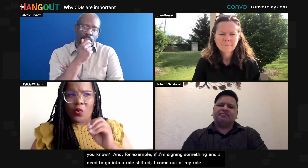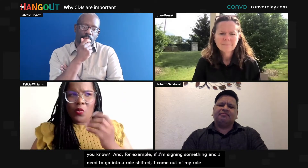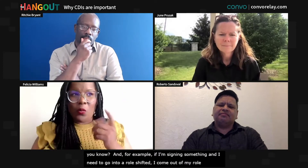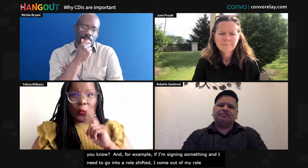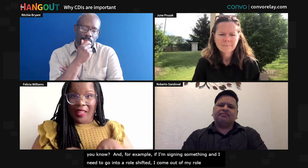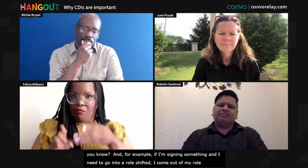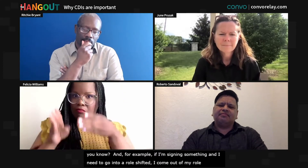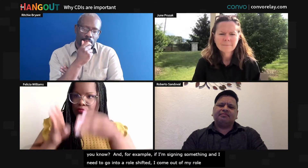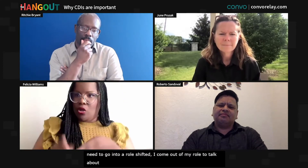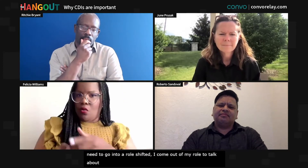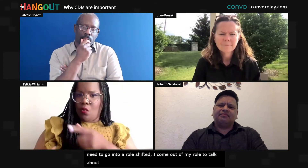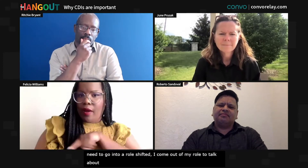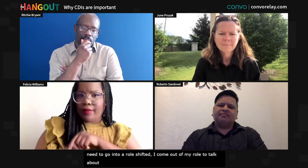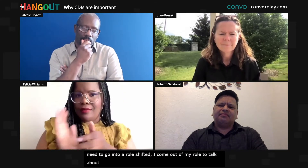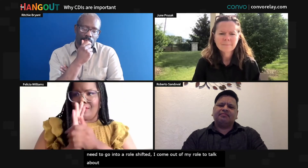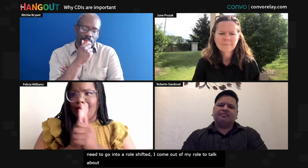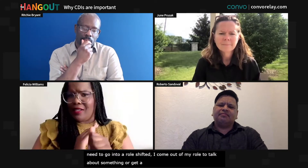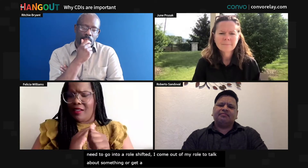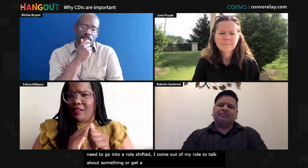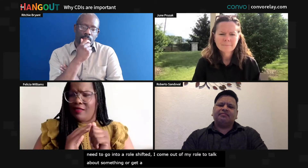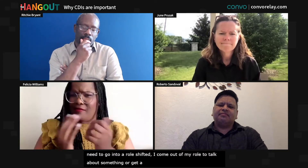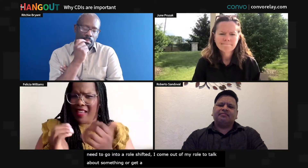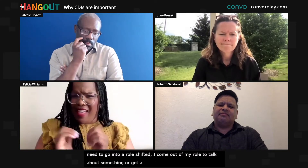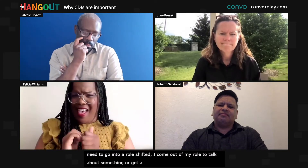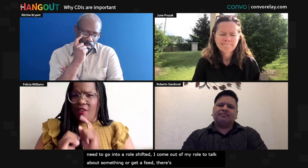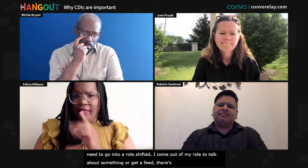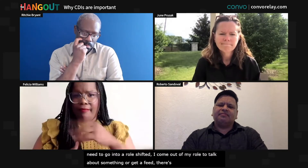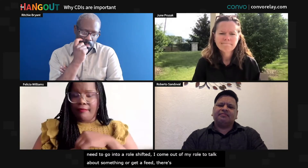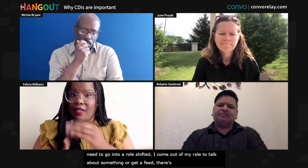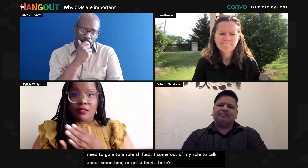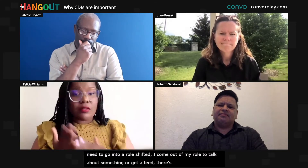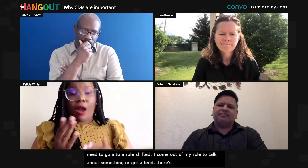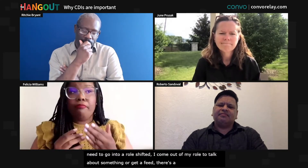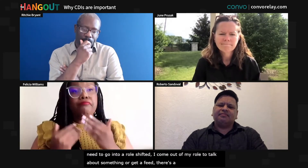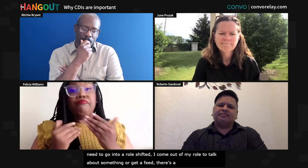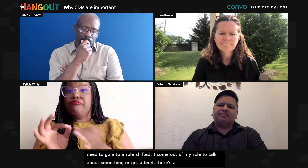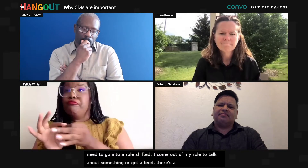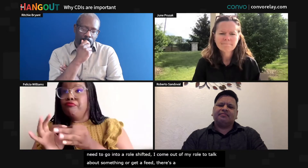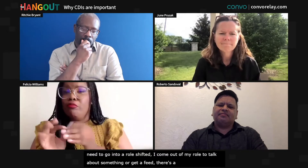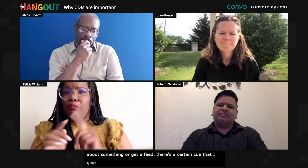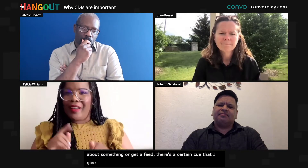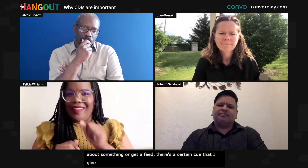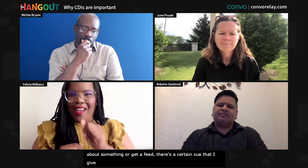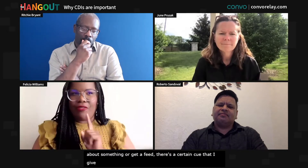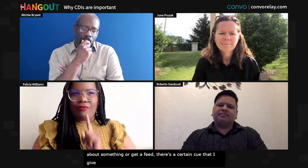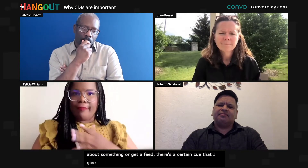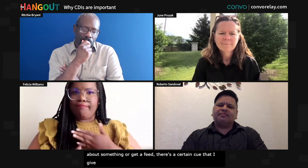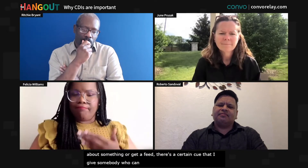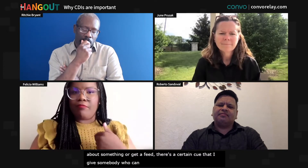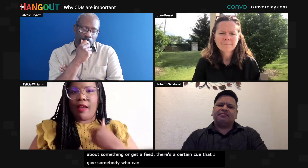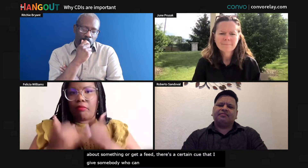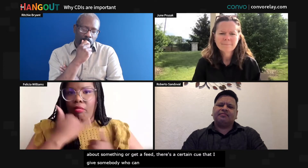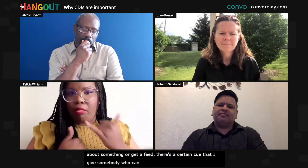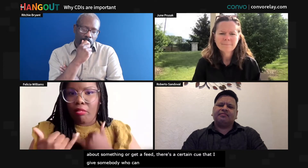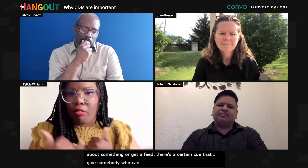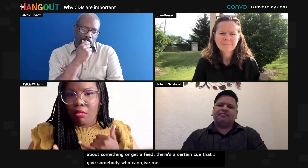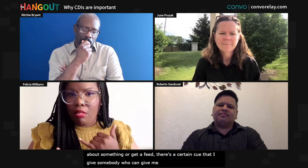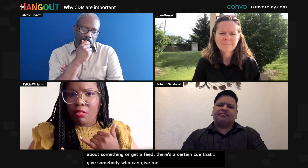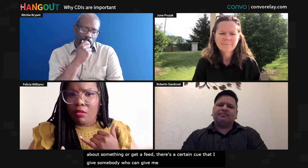or something. There's a certain cue that I give somebody who can give me that to make my